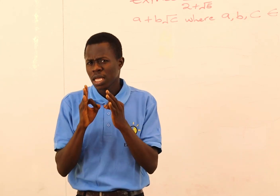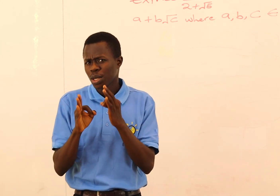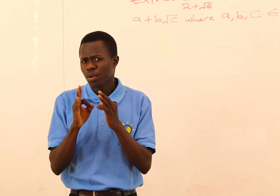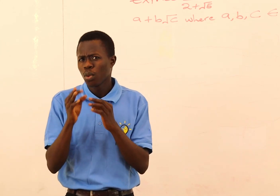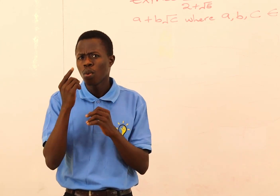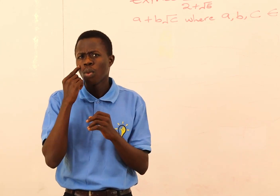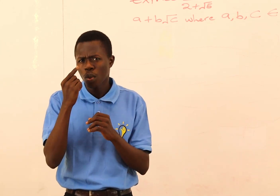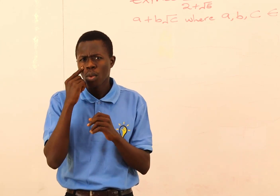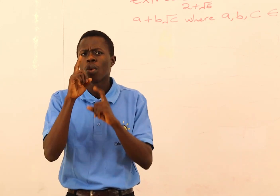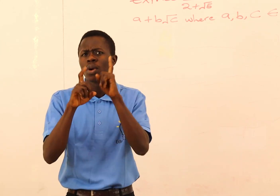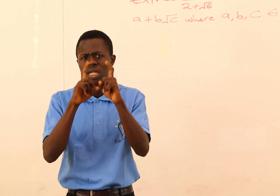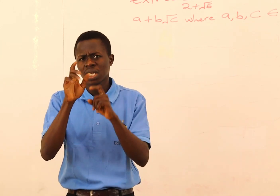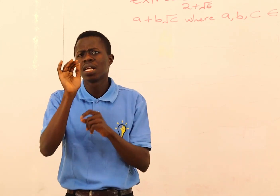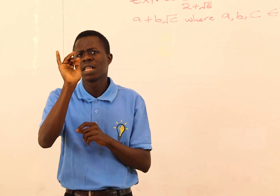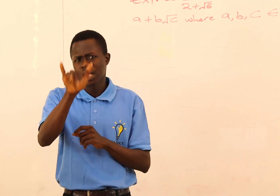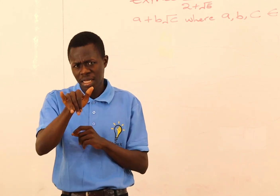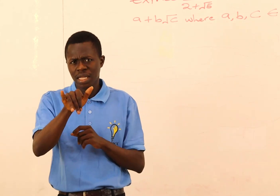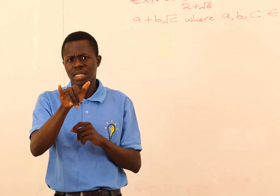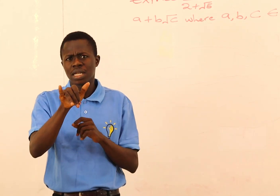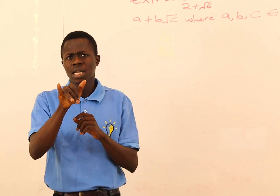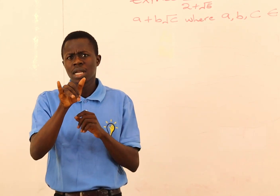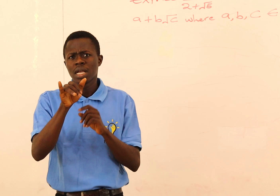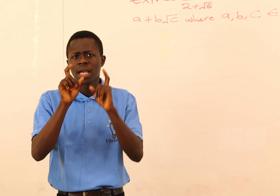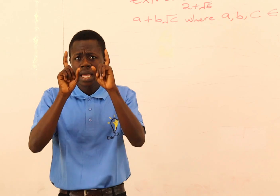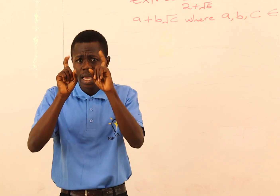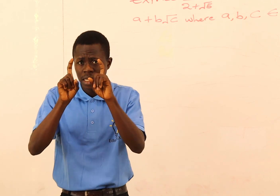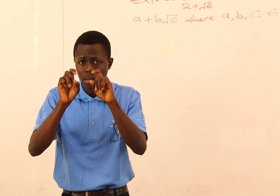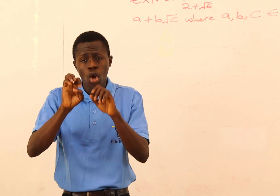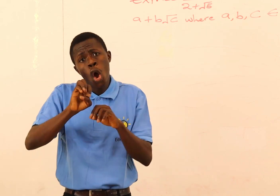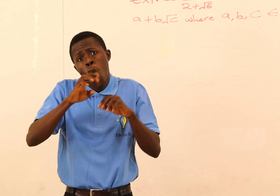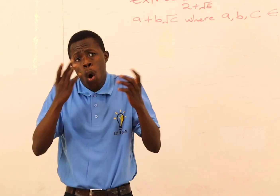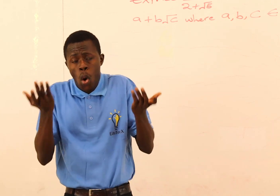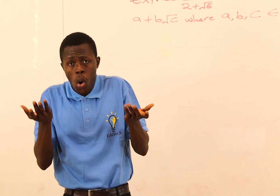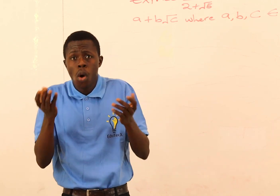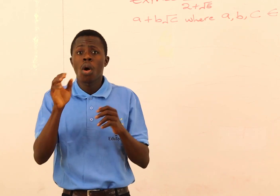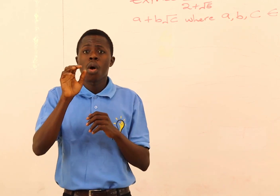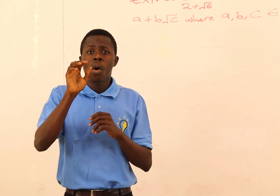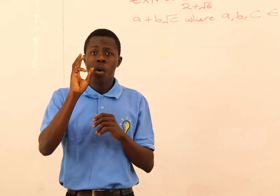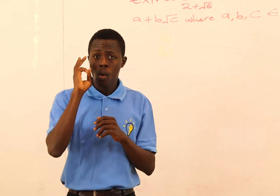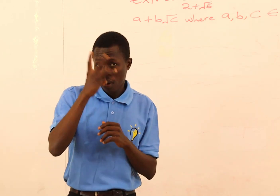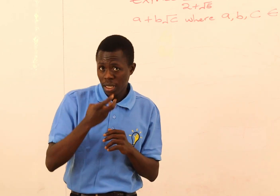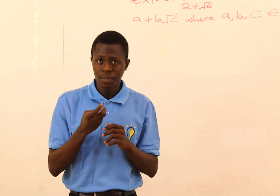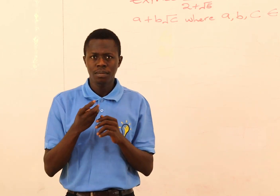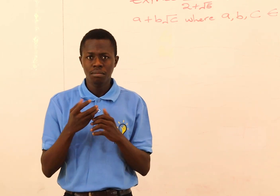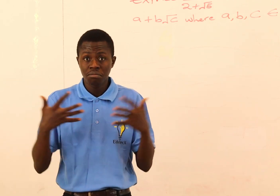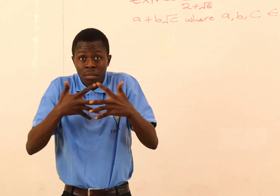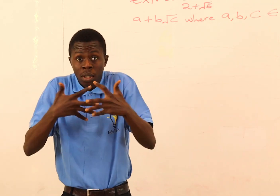So please, if you see a question of this form in the WASSCE